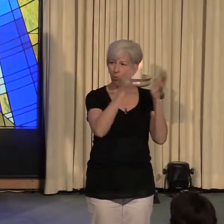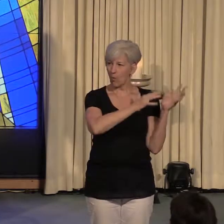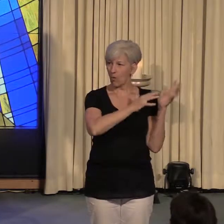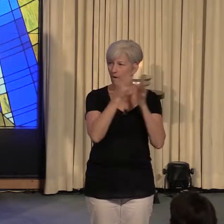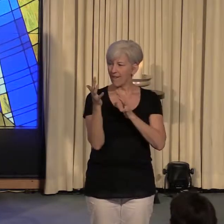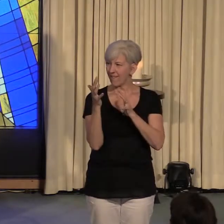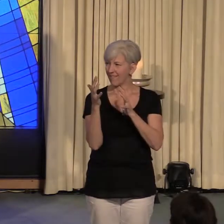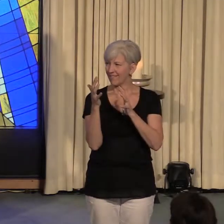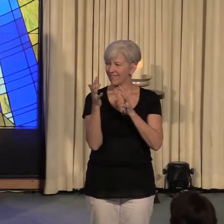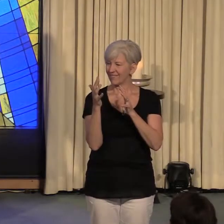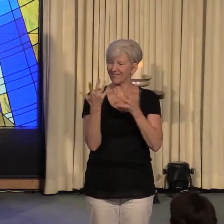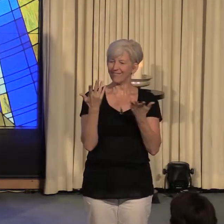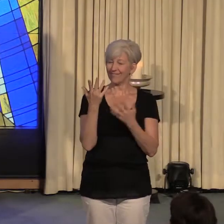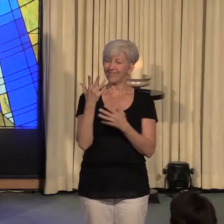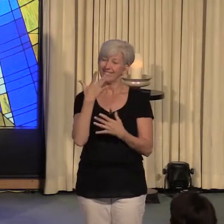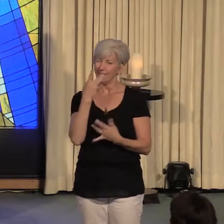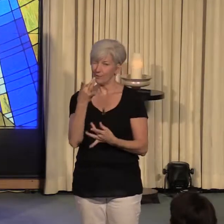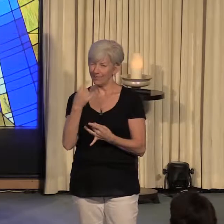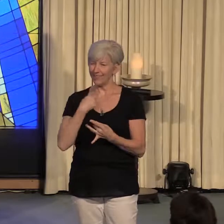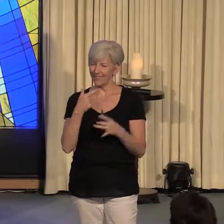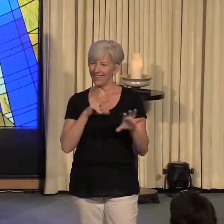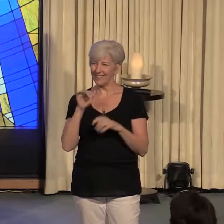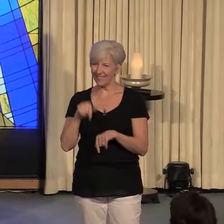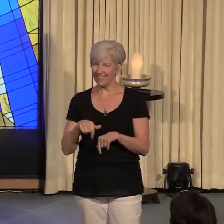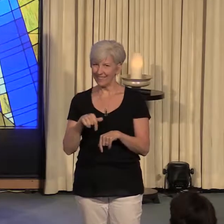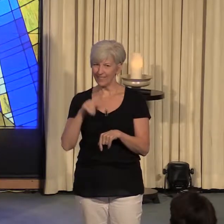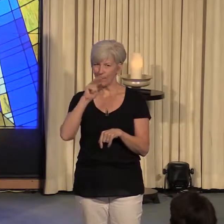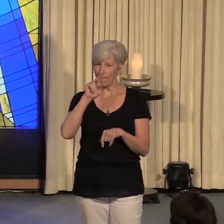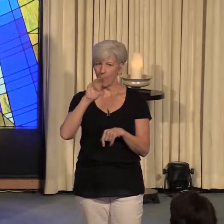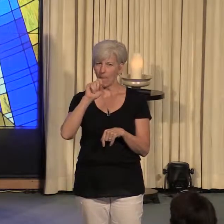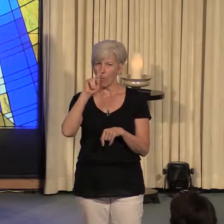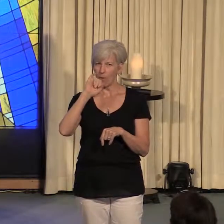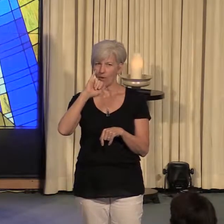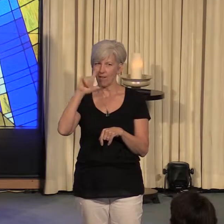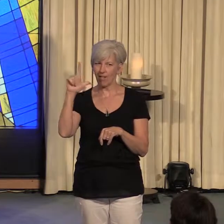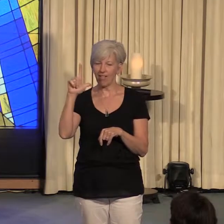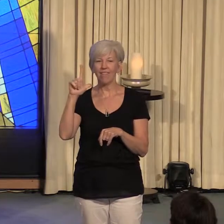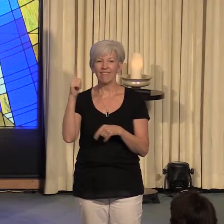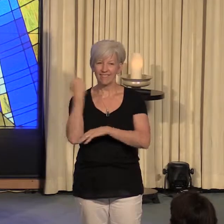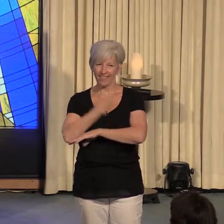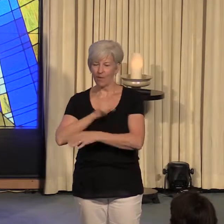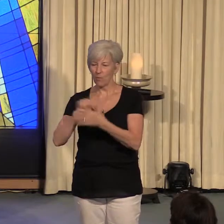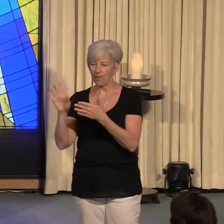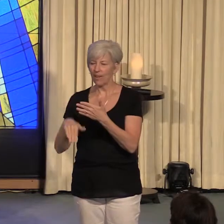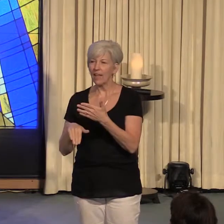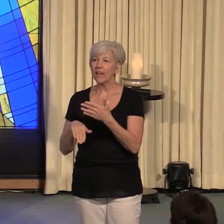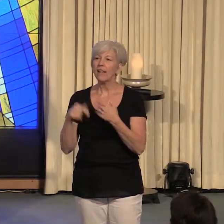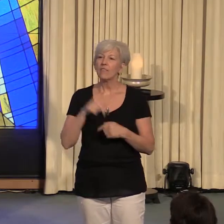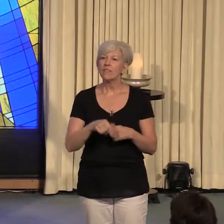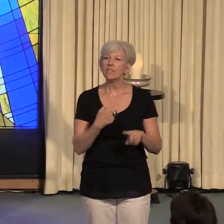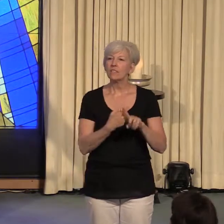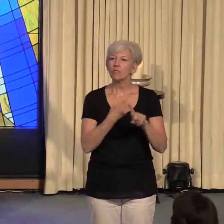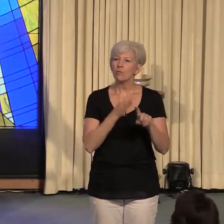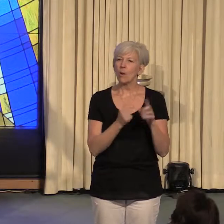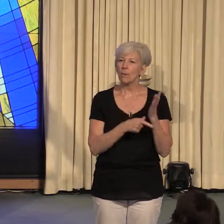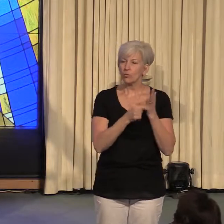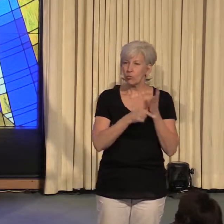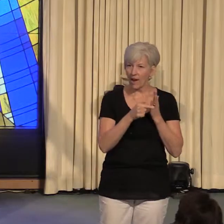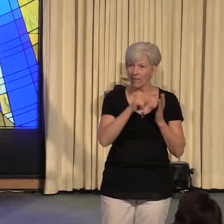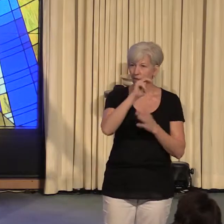Funny I did this Memorial Day weekend, isn't it? And this is from a tract that Unity published about 100 years